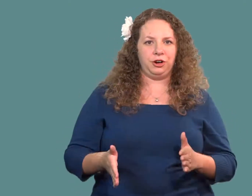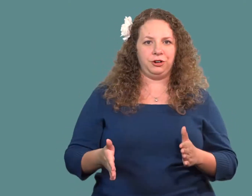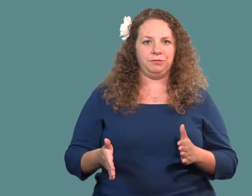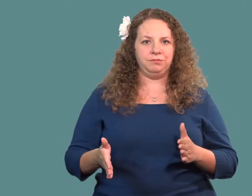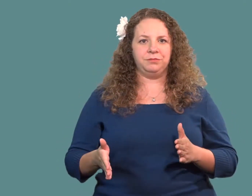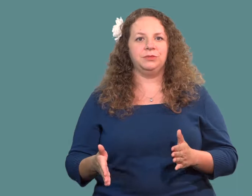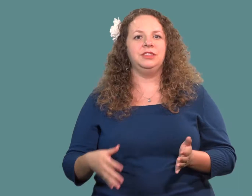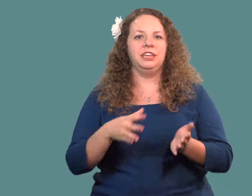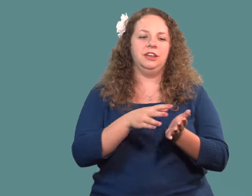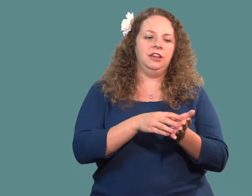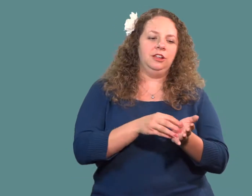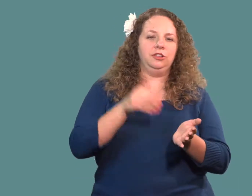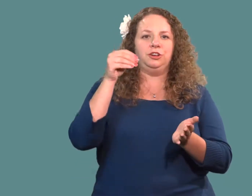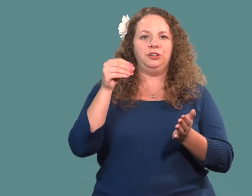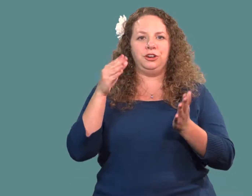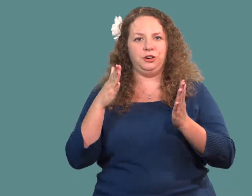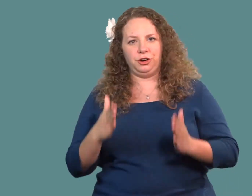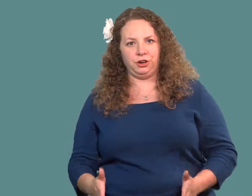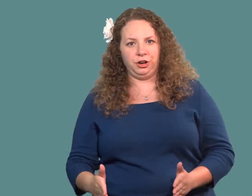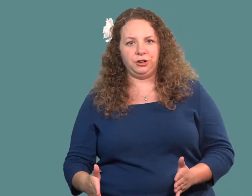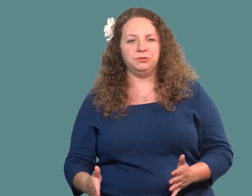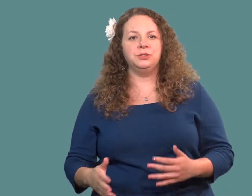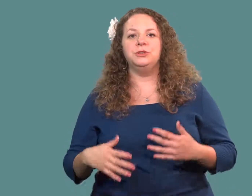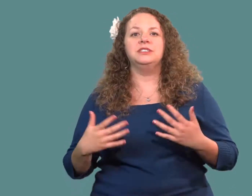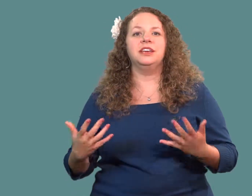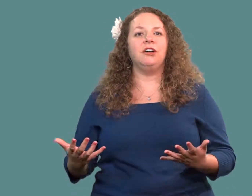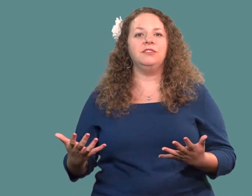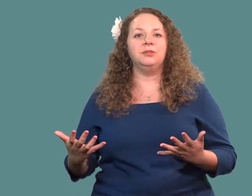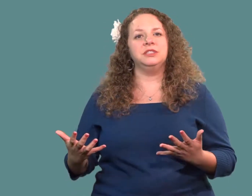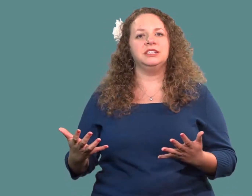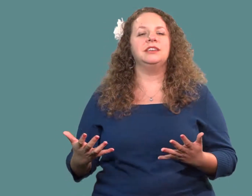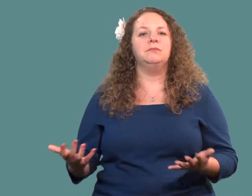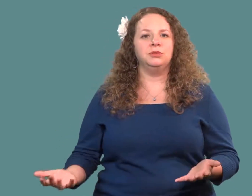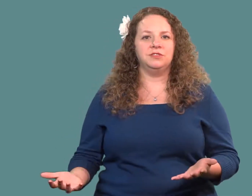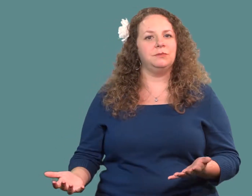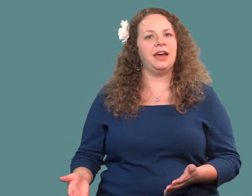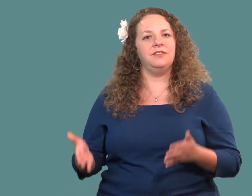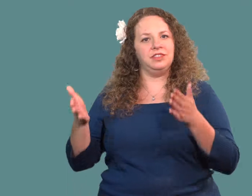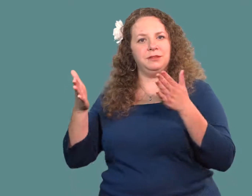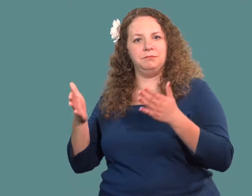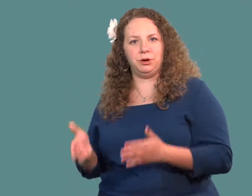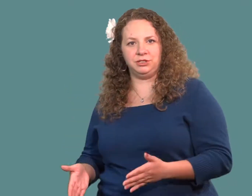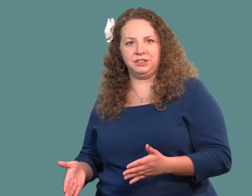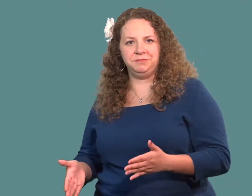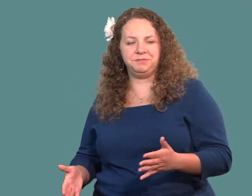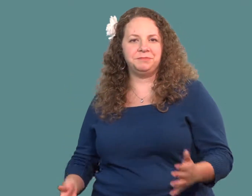bake-er. The learn-er. So you can take all of those things, and most of them have the person.